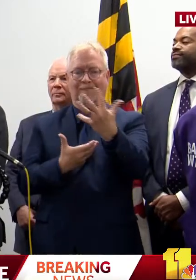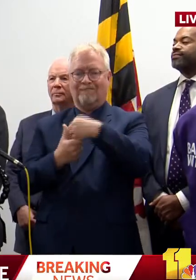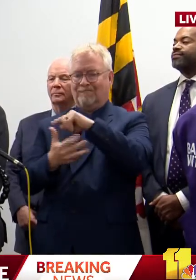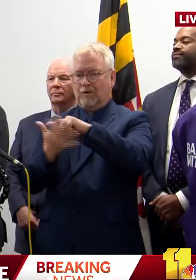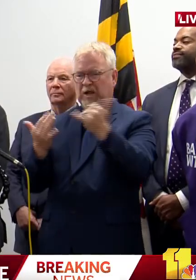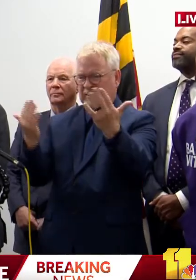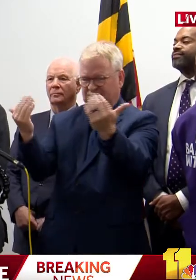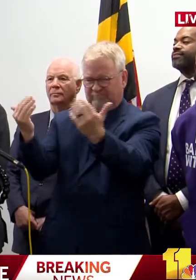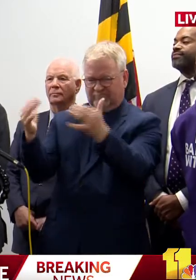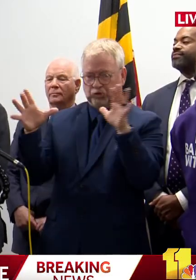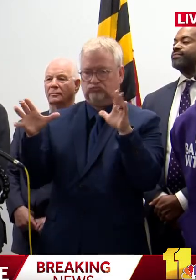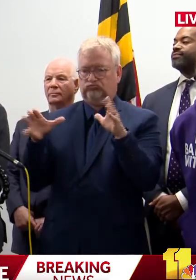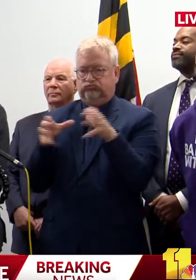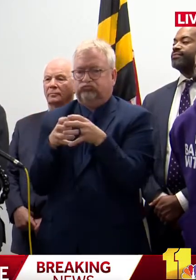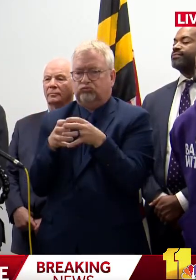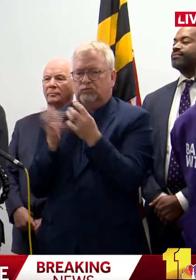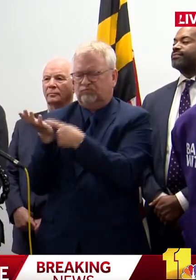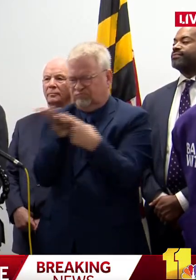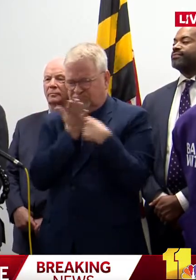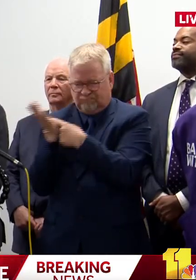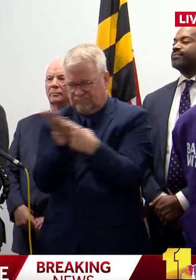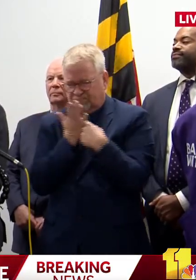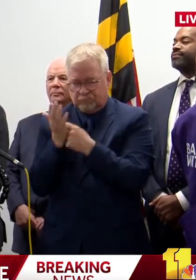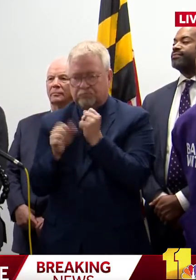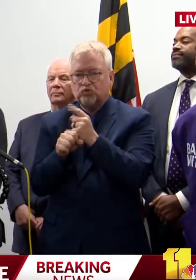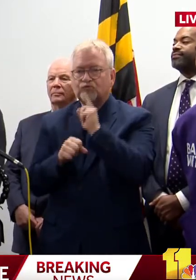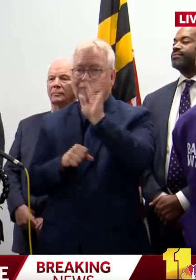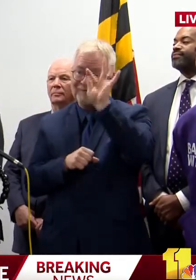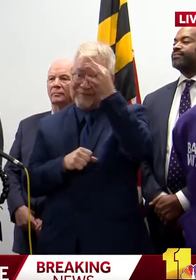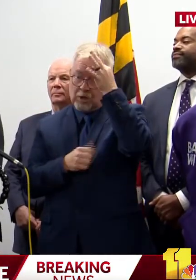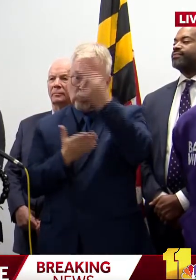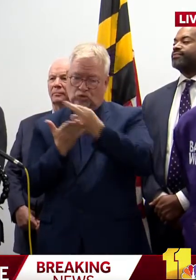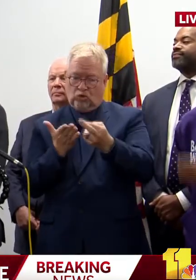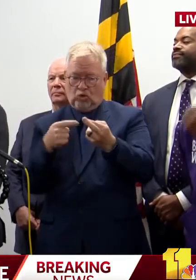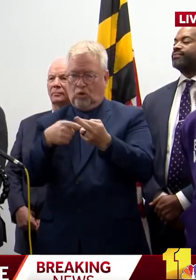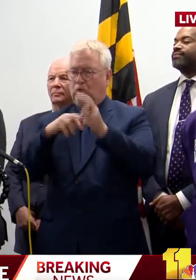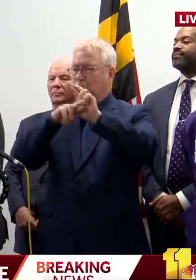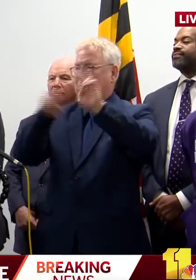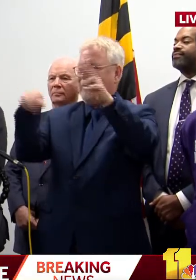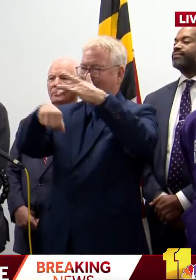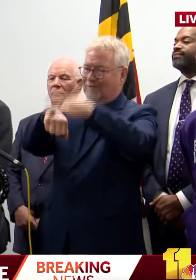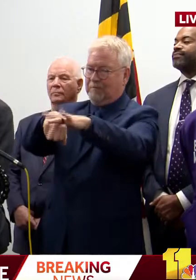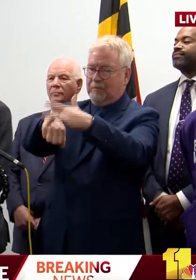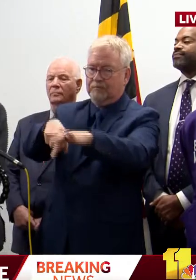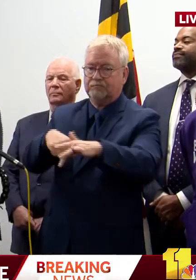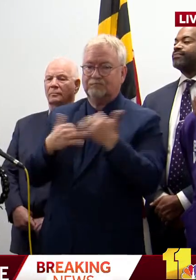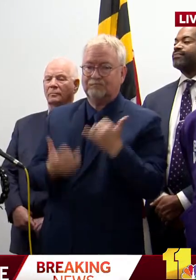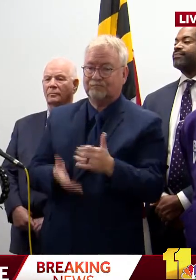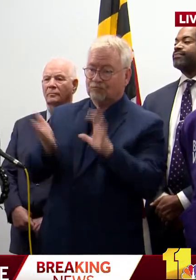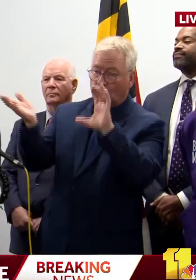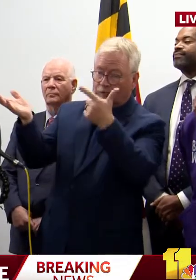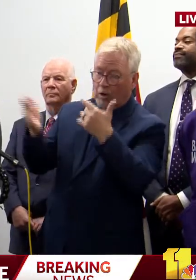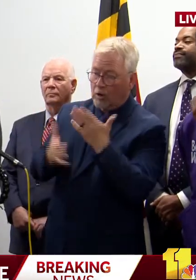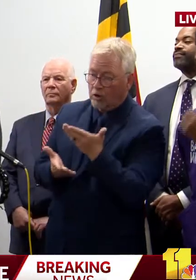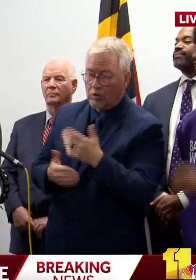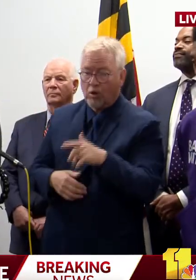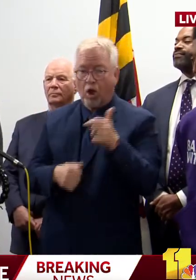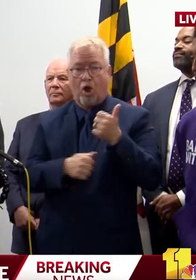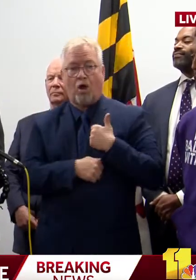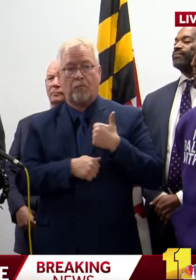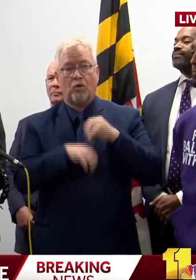together to make sure that every federal resource was put to bear. So we see the Coast Guard, we see the Army Corps, we see the